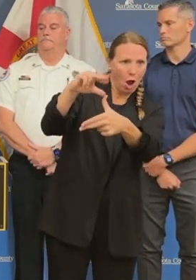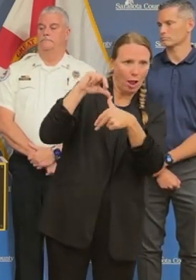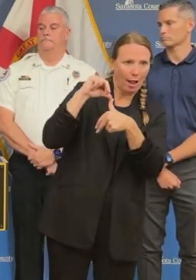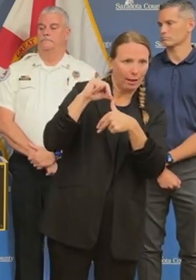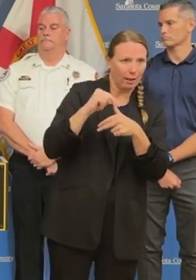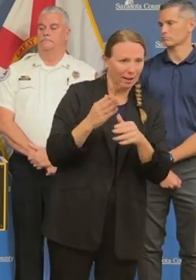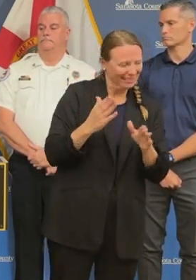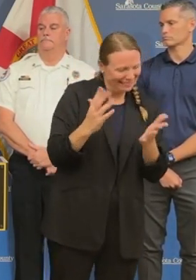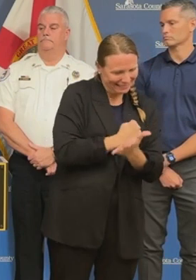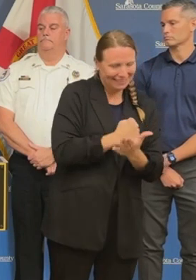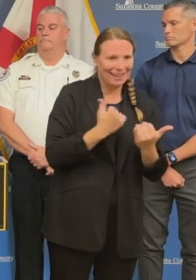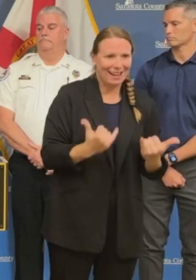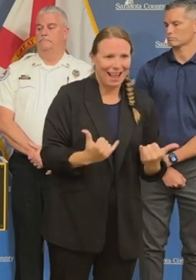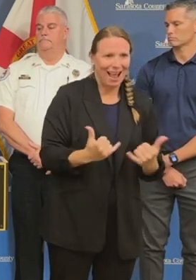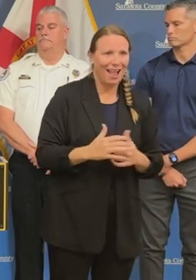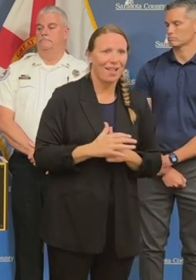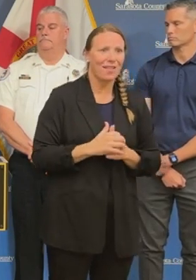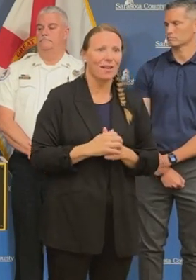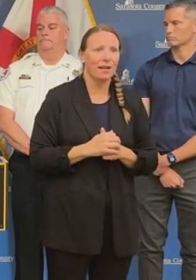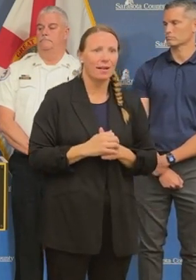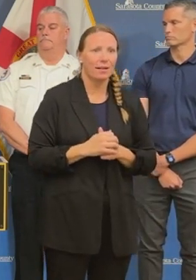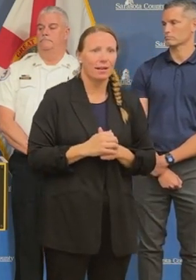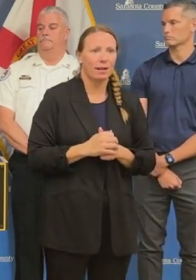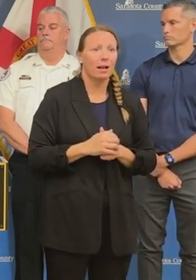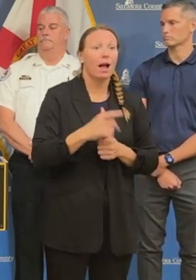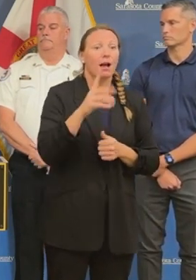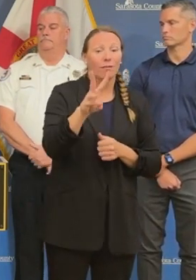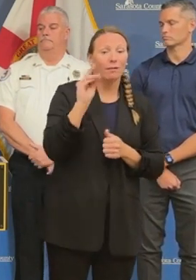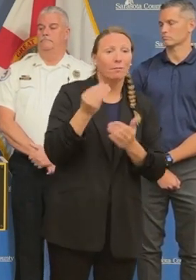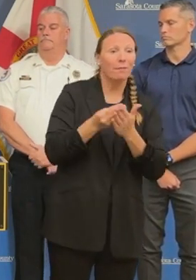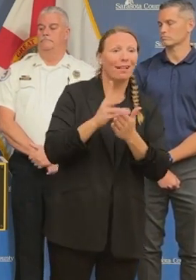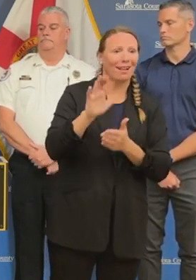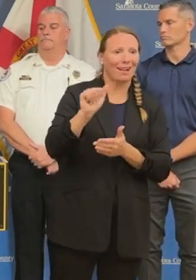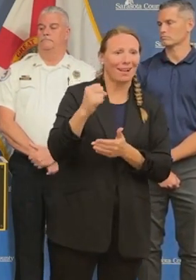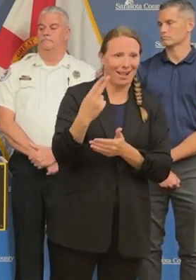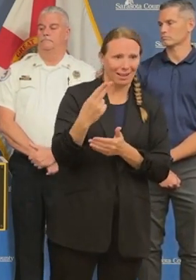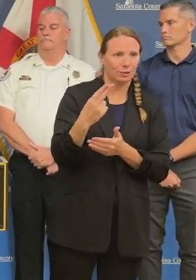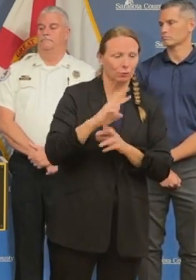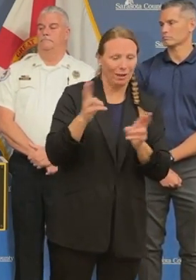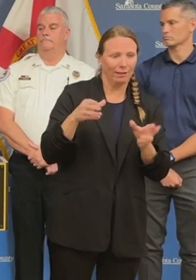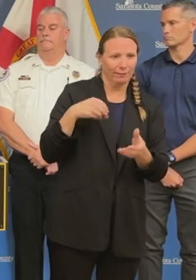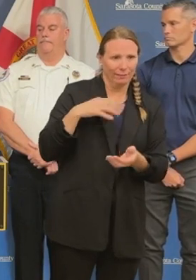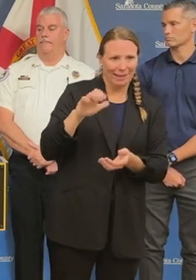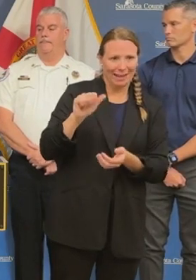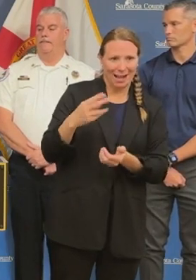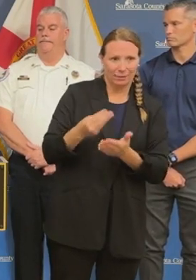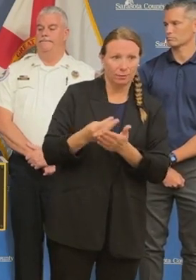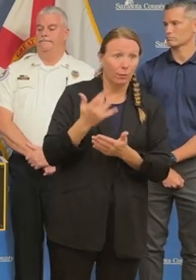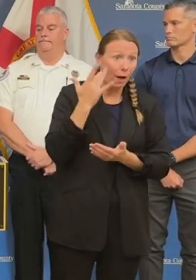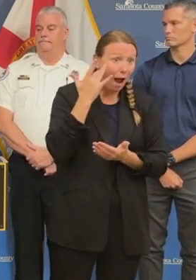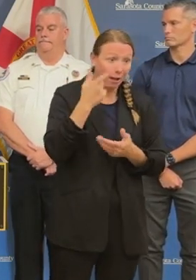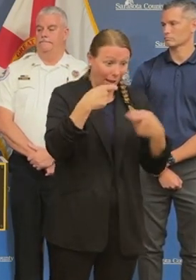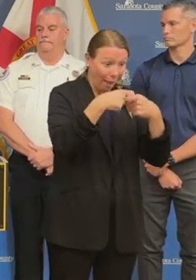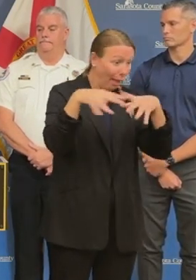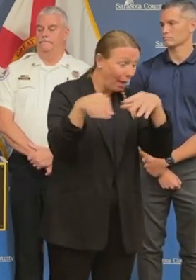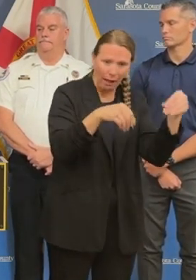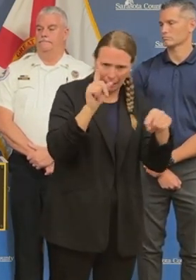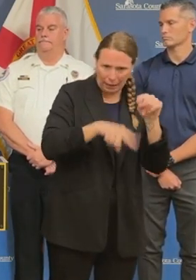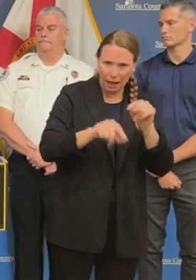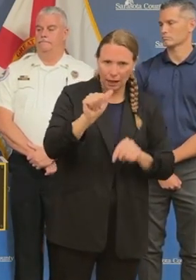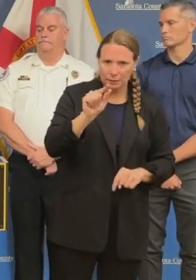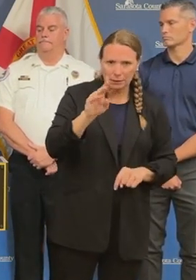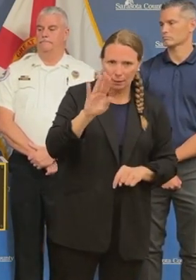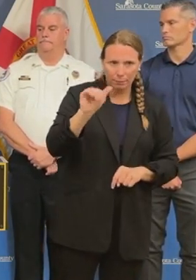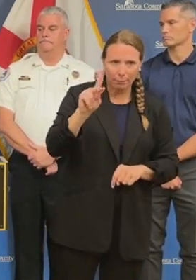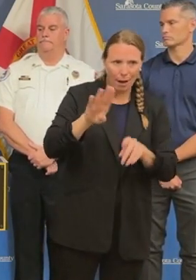cash out to have handy. We want people, if they need something afterwards and power is out for an extended amount of time, businesses aren't going